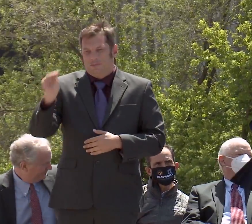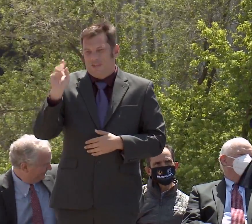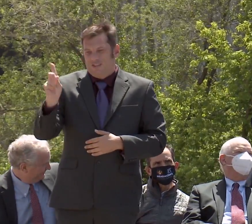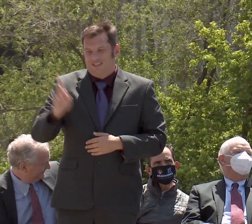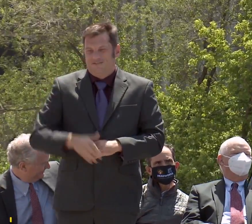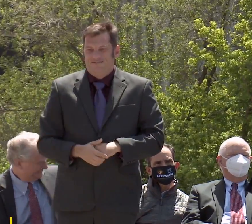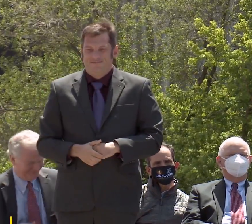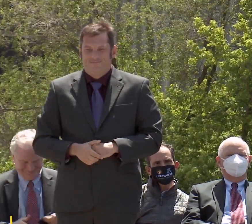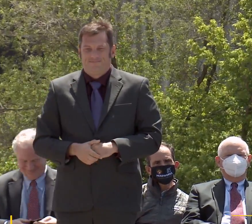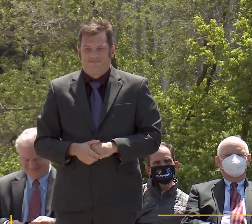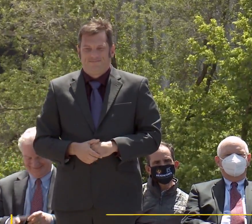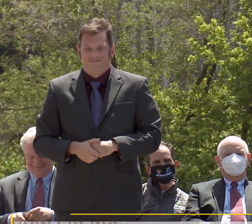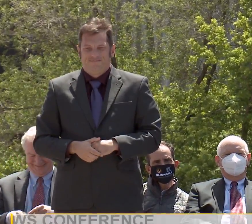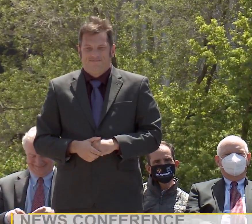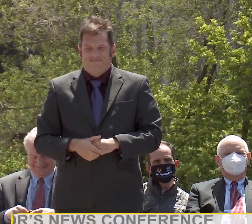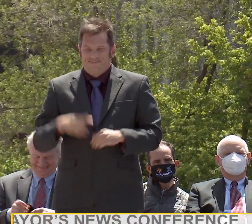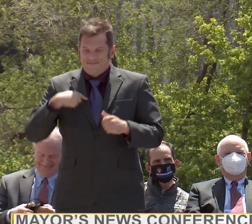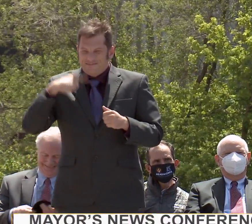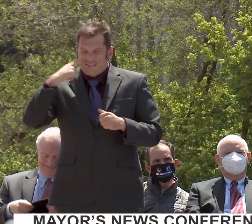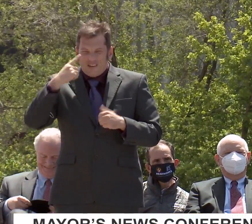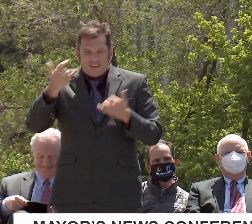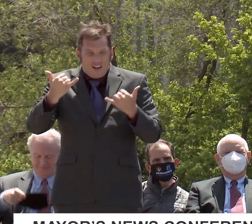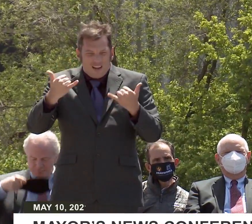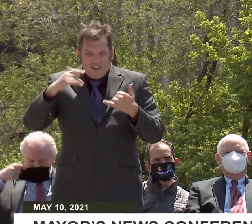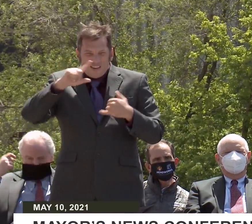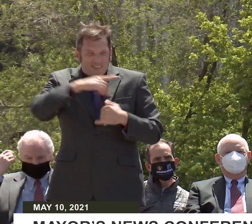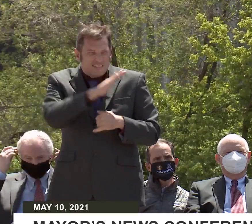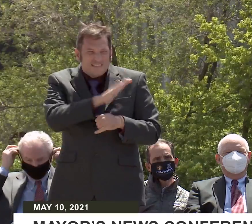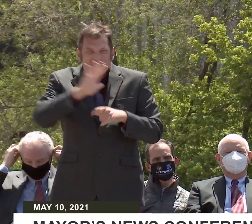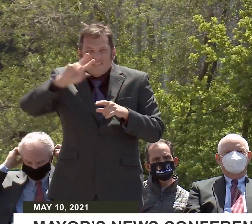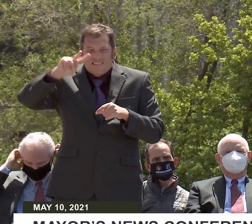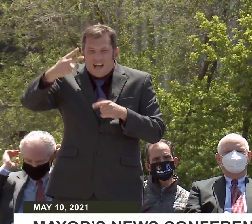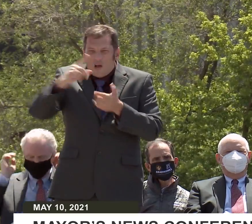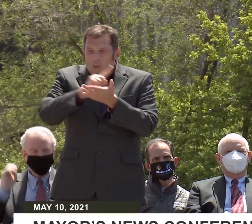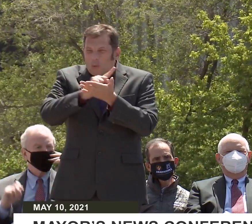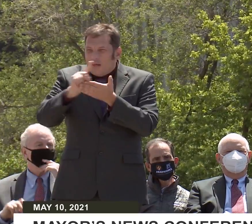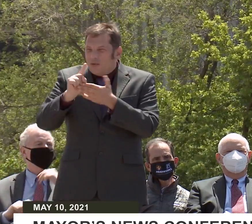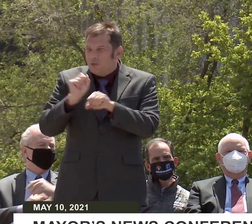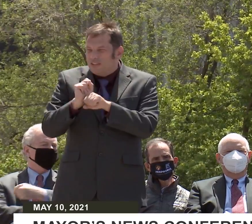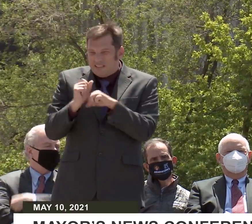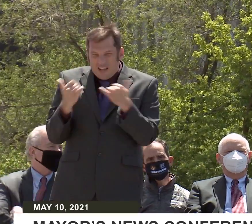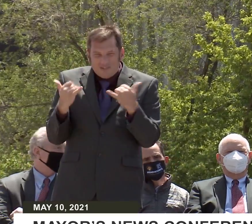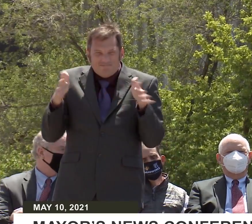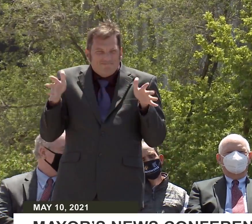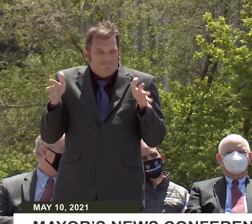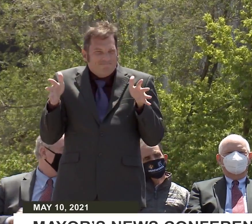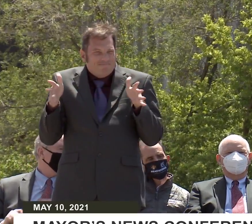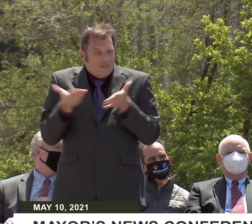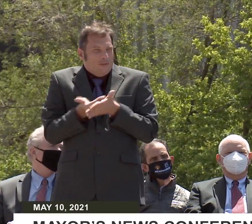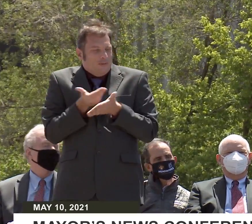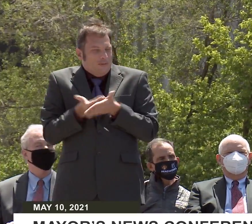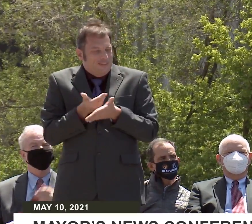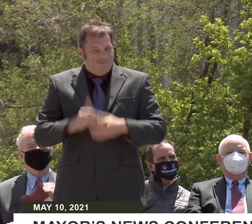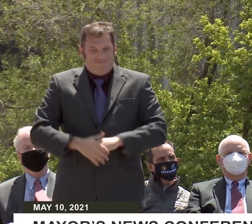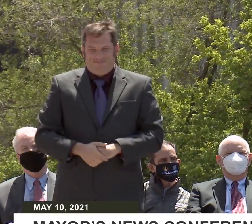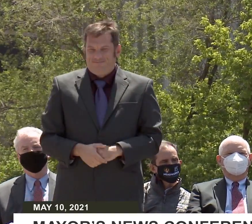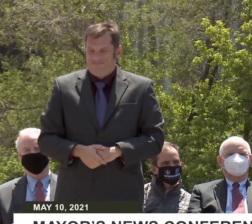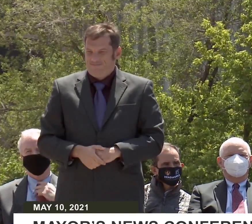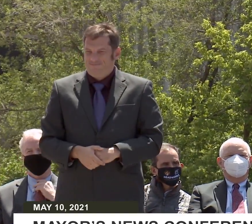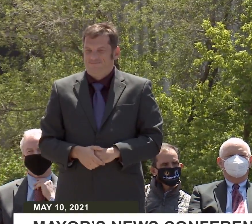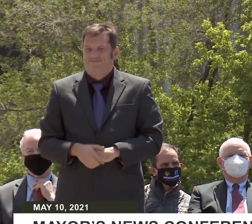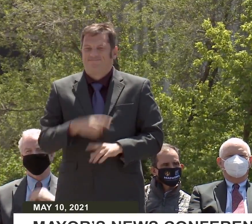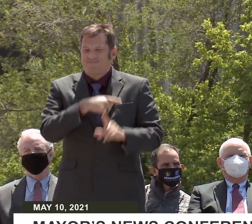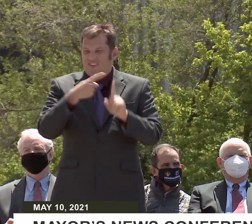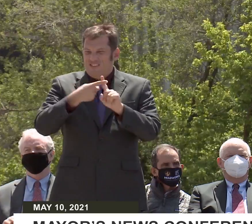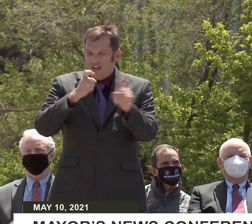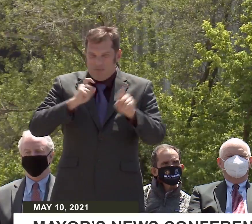on the job? So week 2, he was talking about, coming from Northern California, the Bay